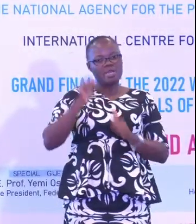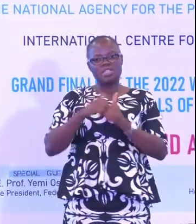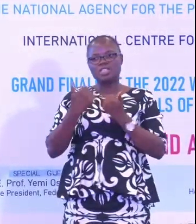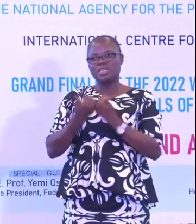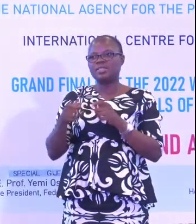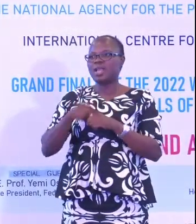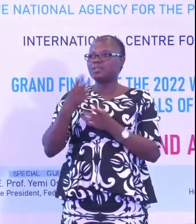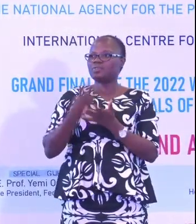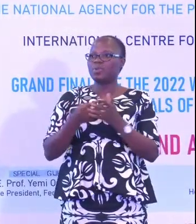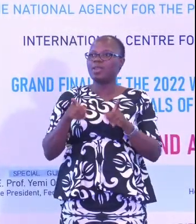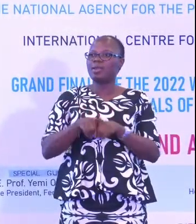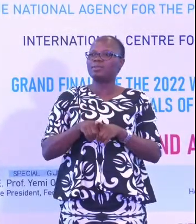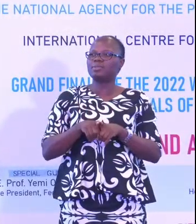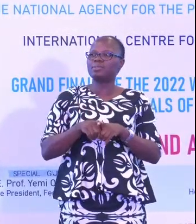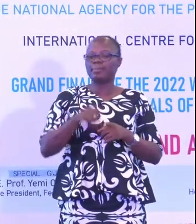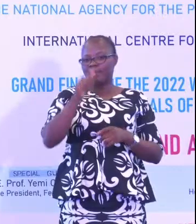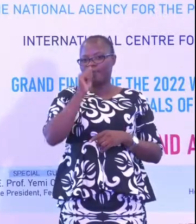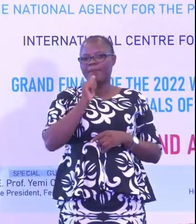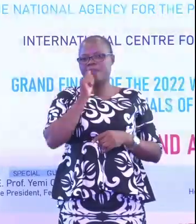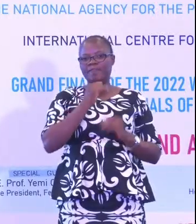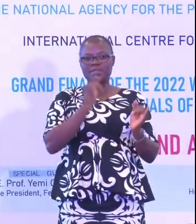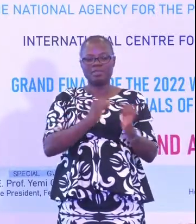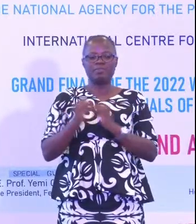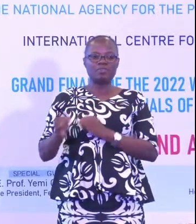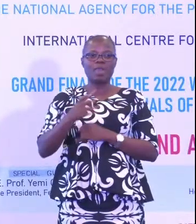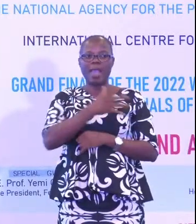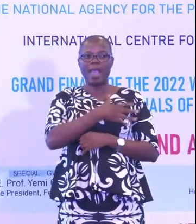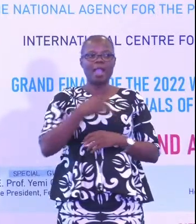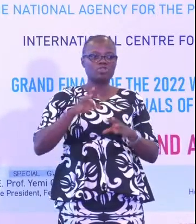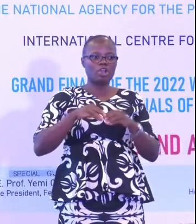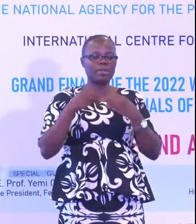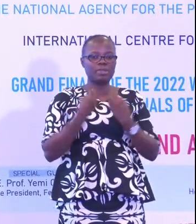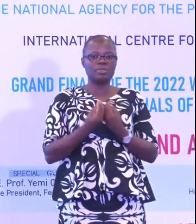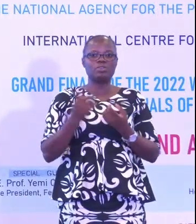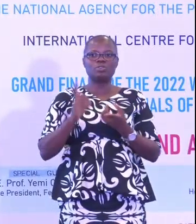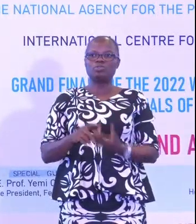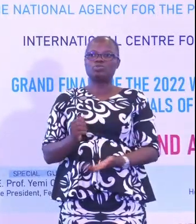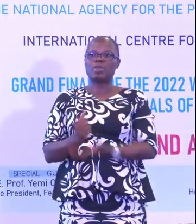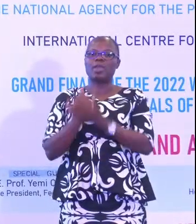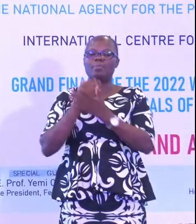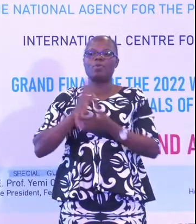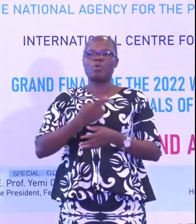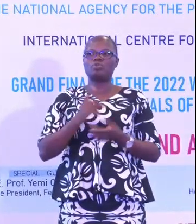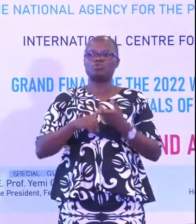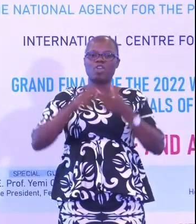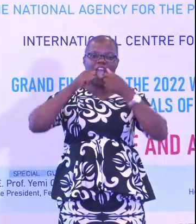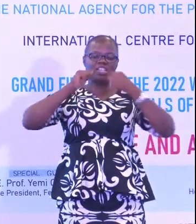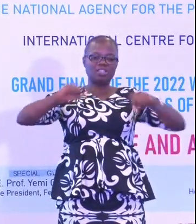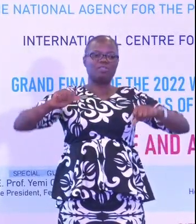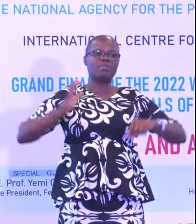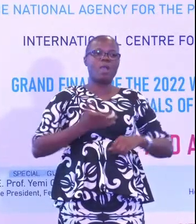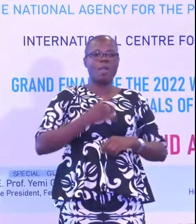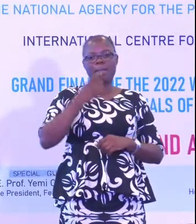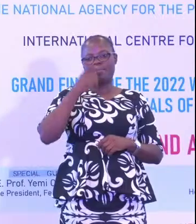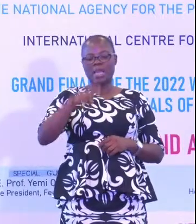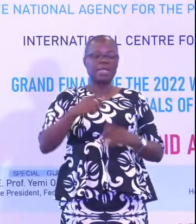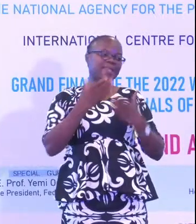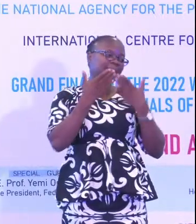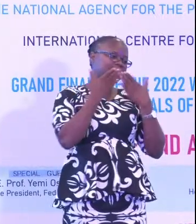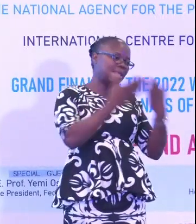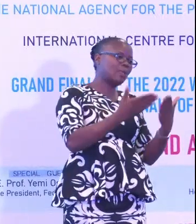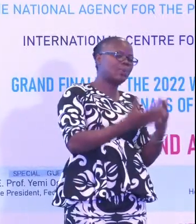well as private individuals and organizations to helping us achieve our mandate. Thank you.